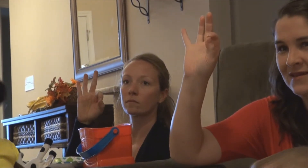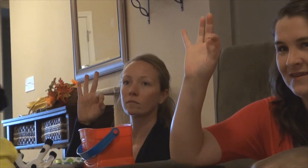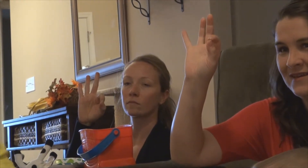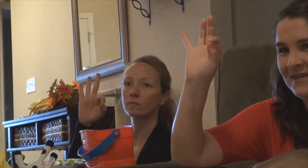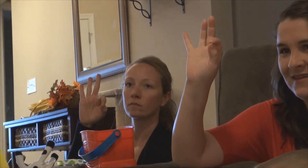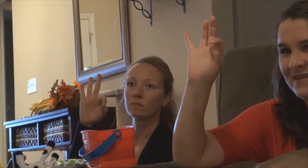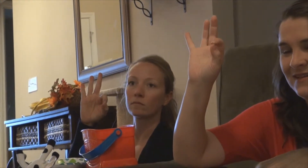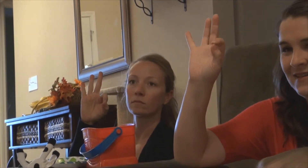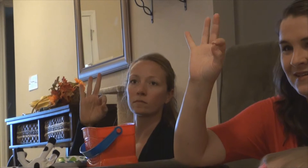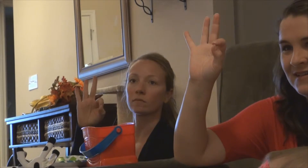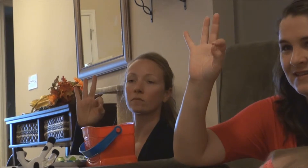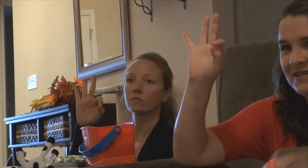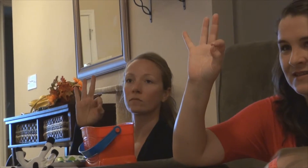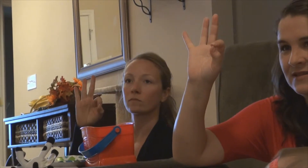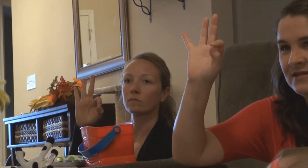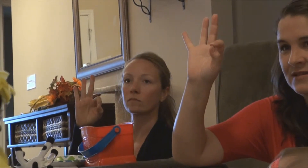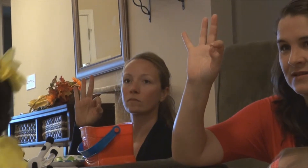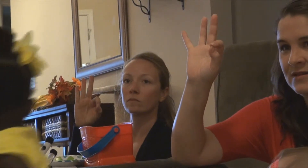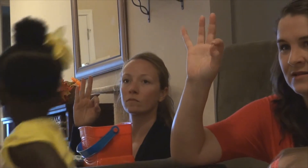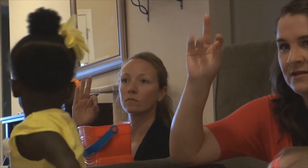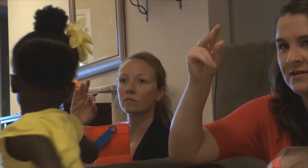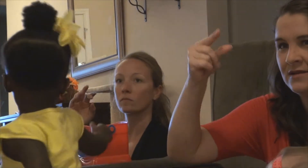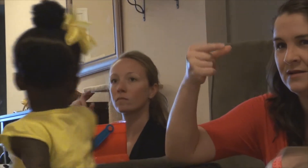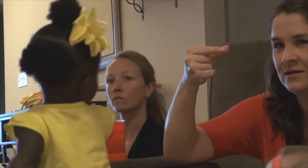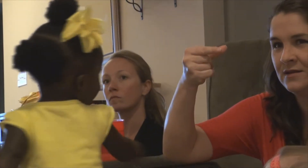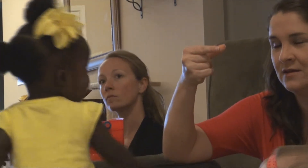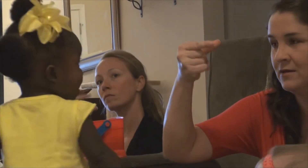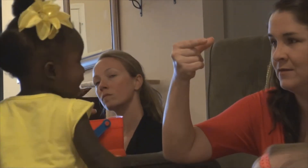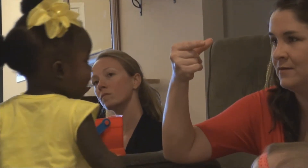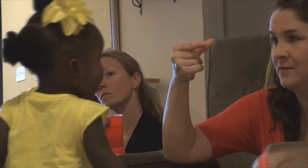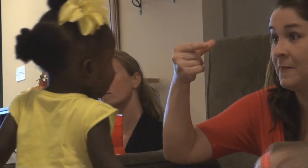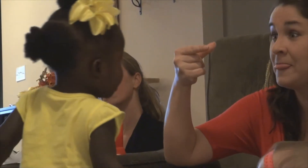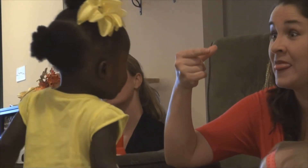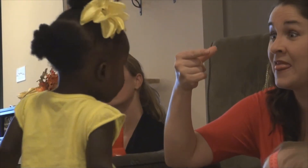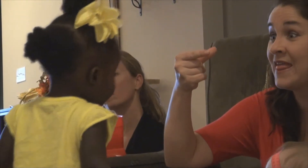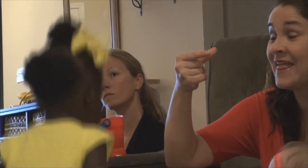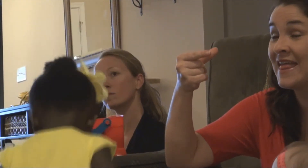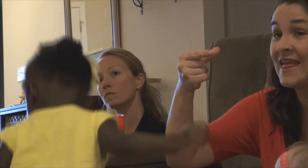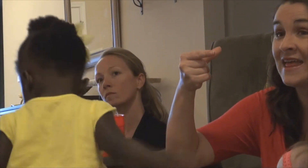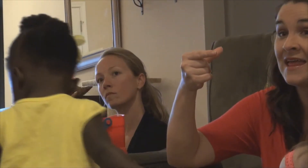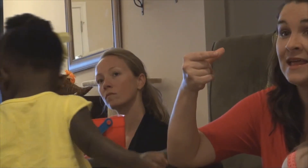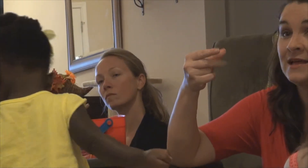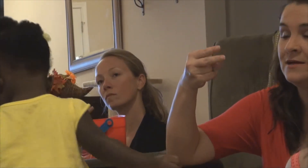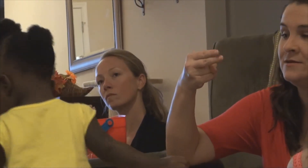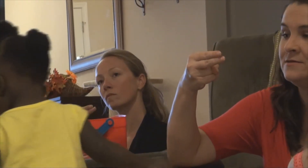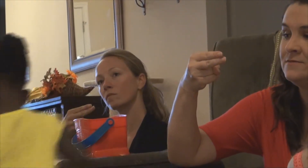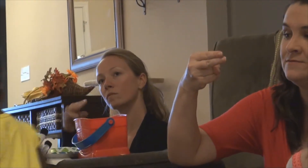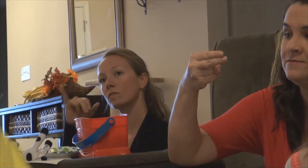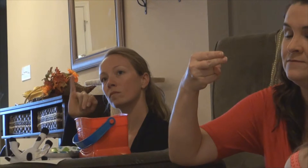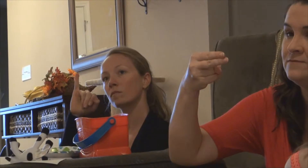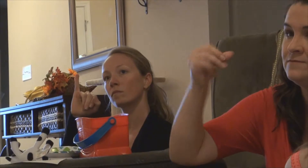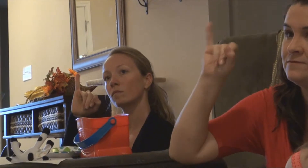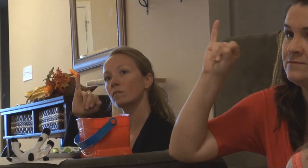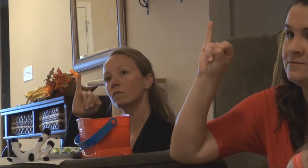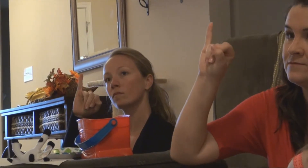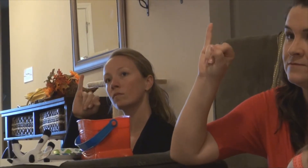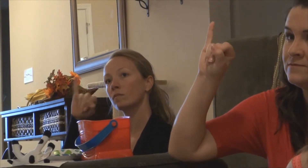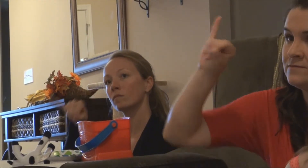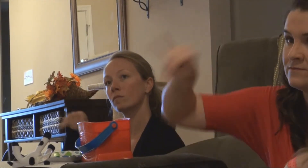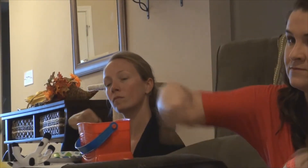D, H, I, J,